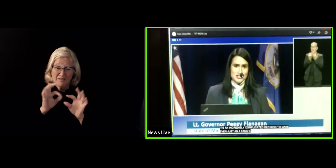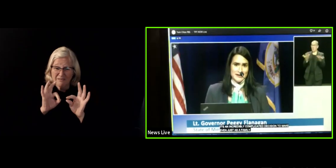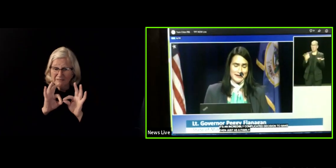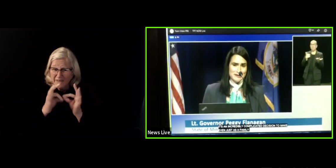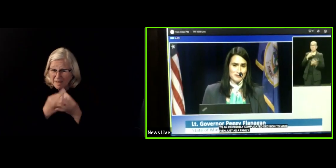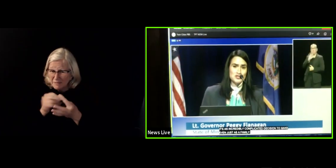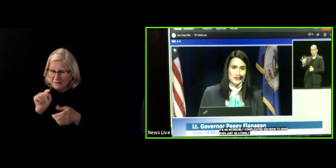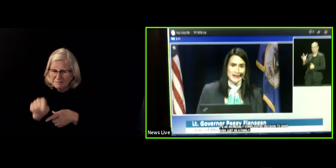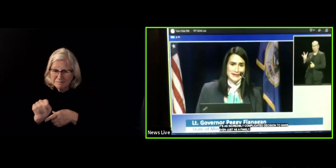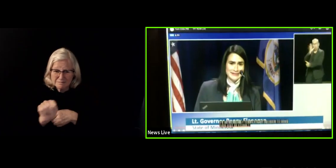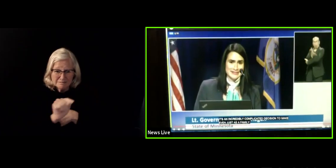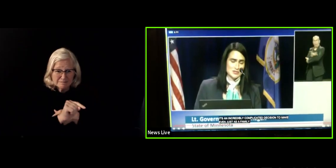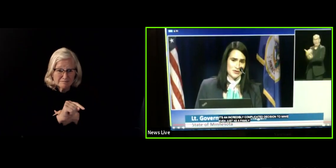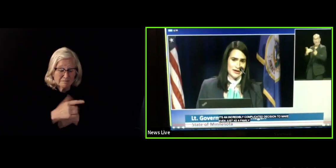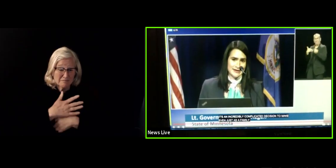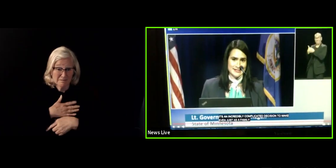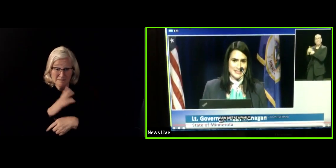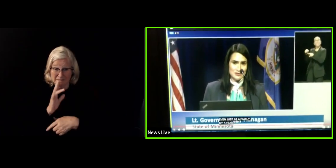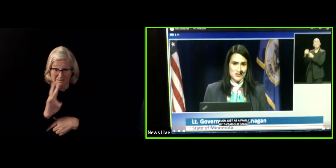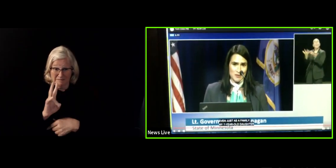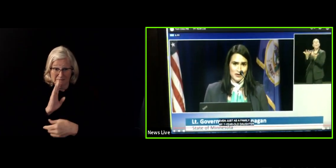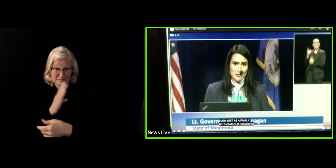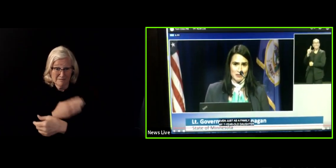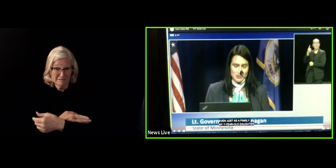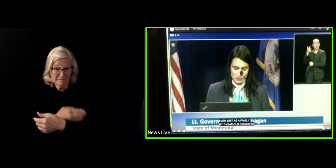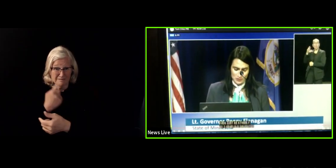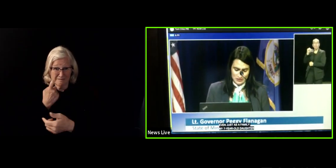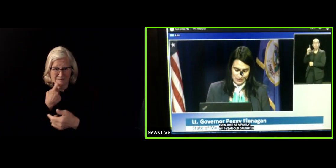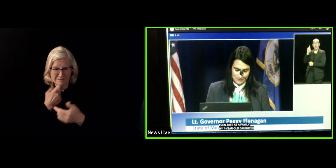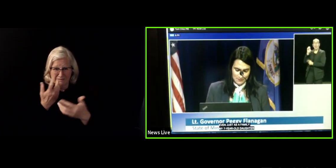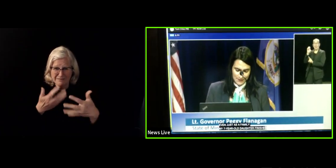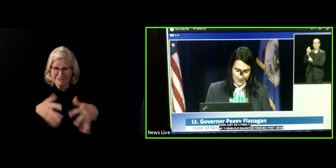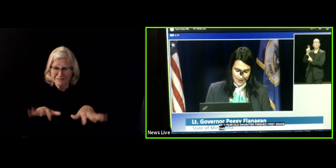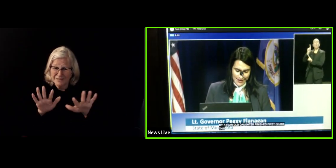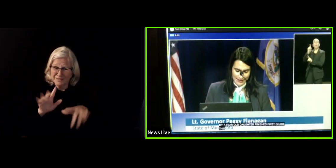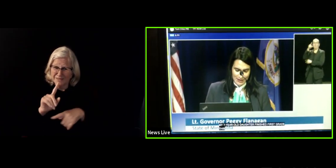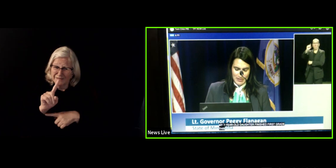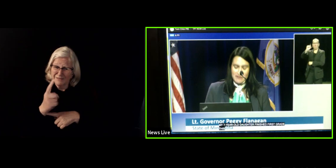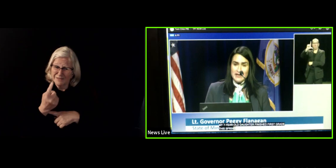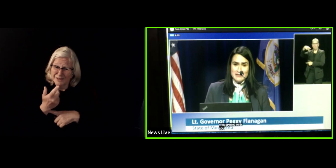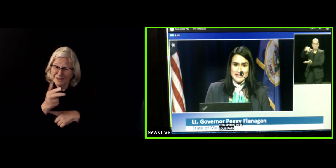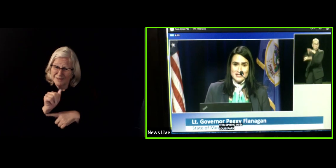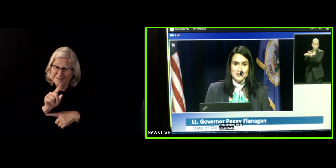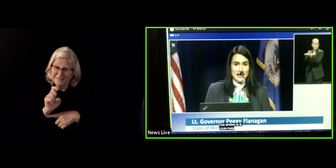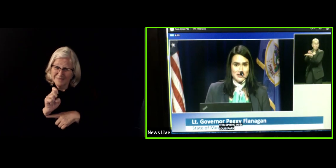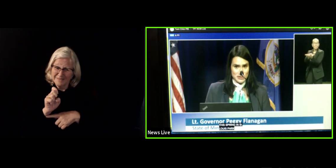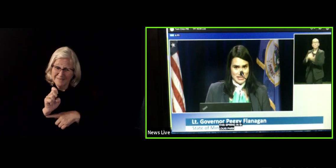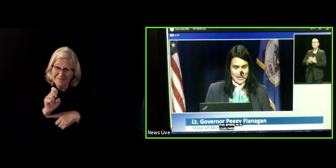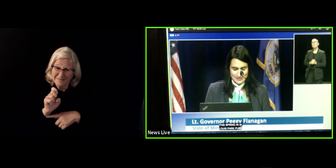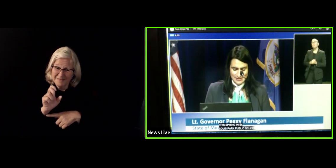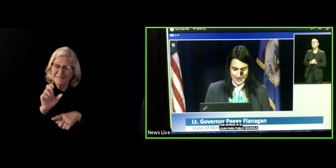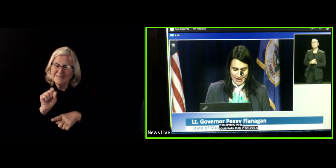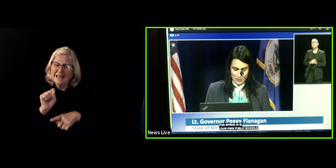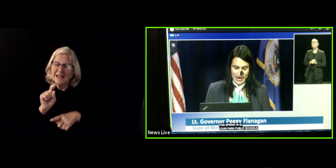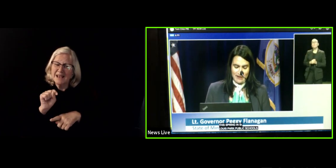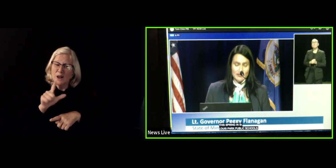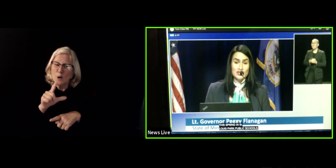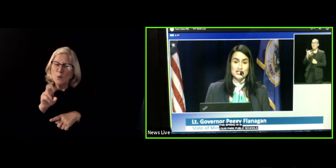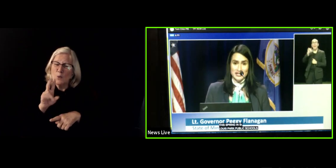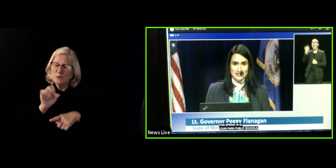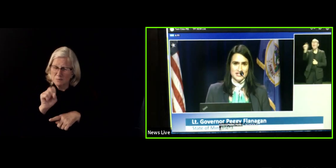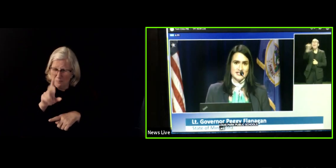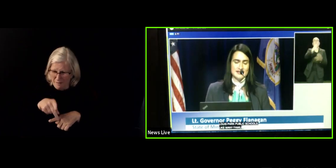finished first grade this spring in St. Louis Park Public Schools. Like many families, we had good days and we had